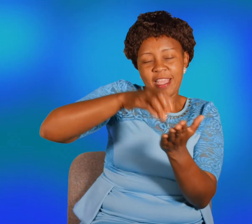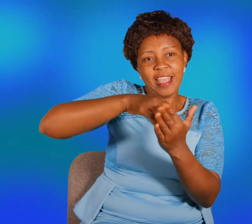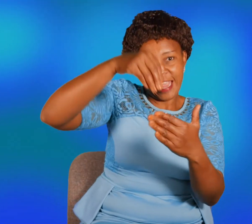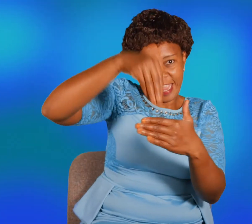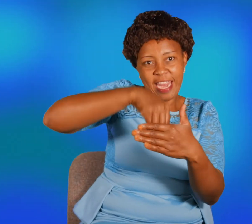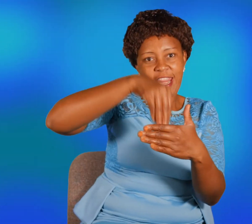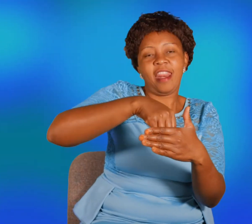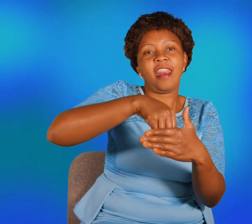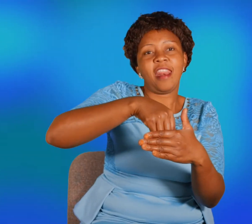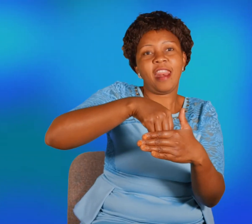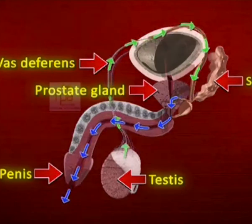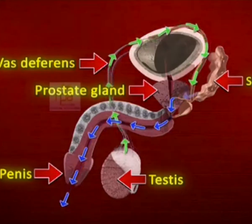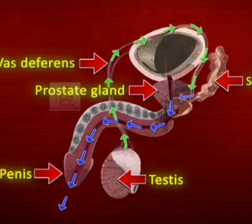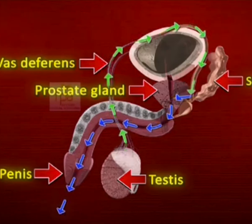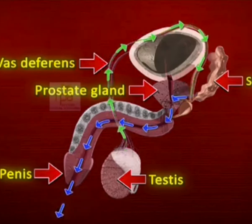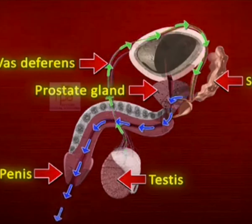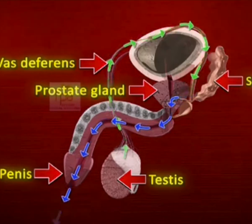located inside.